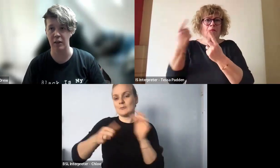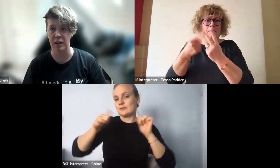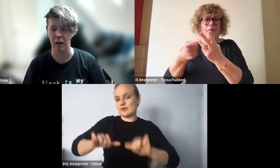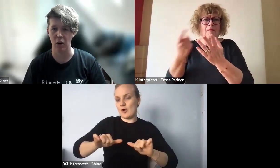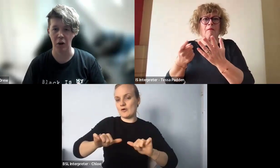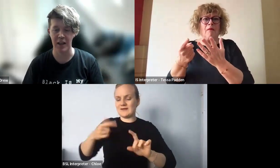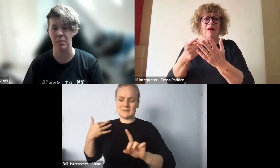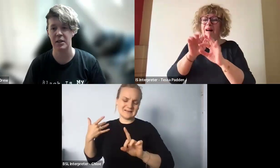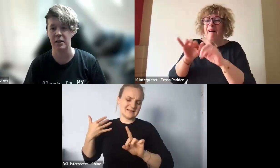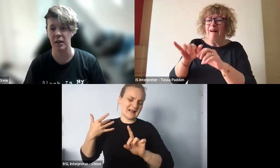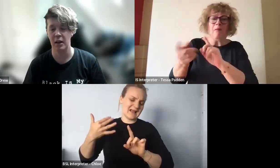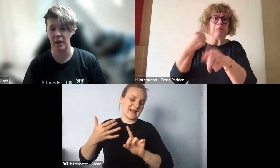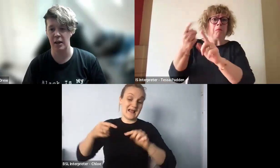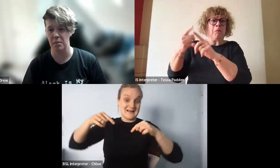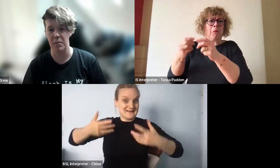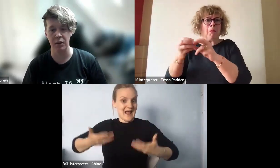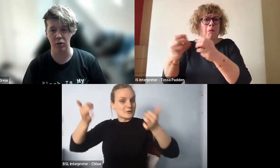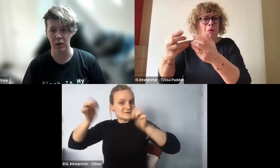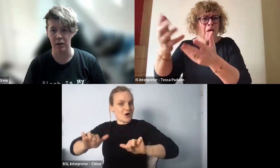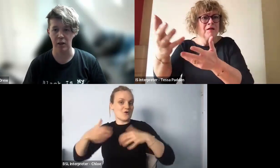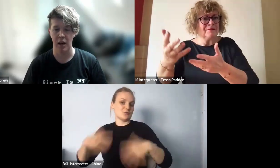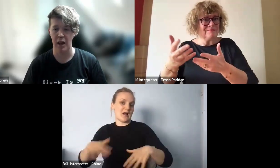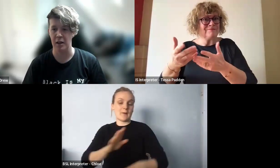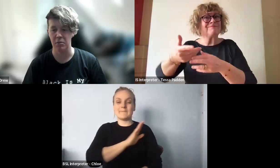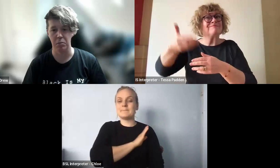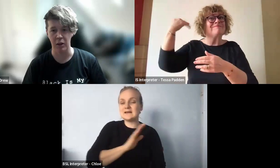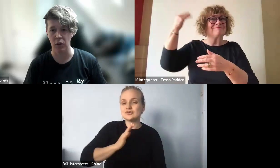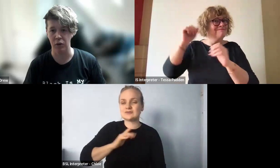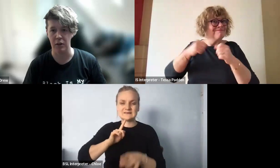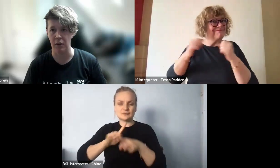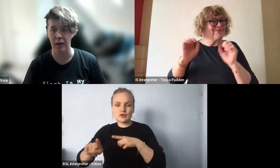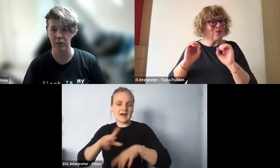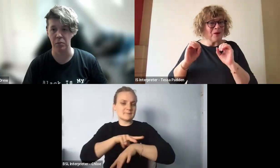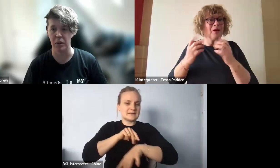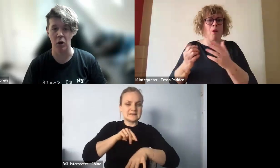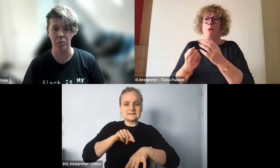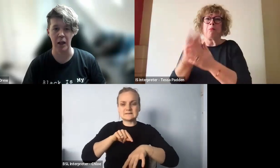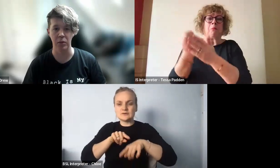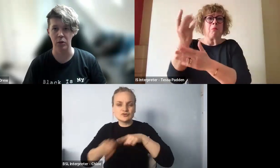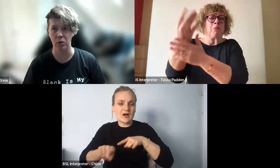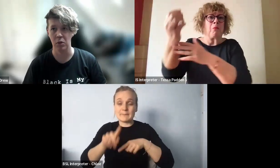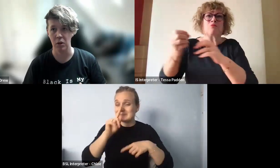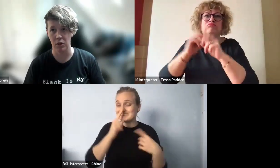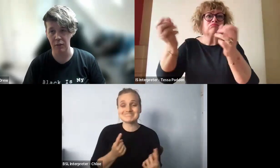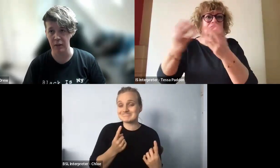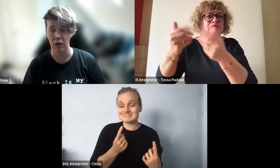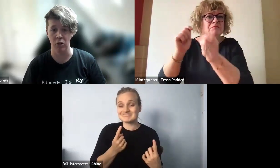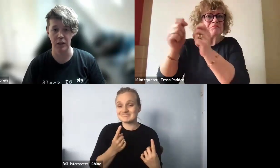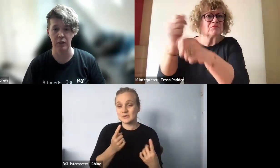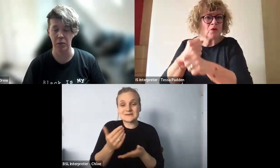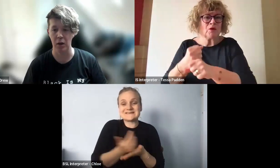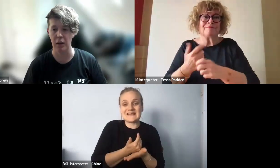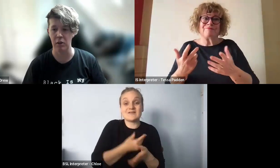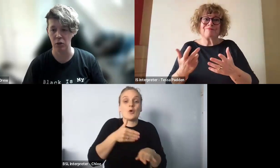long existed and long tempted militaries and police forces that they have simply not been able to safely